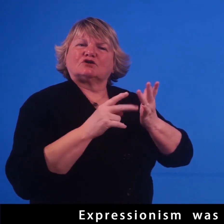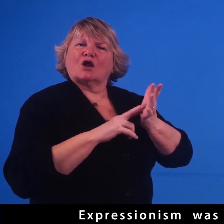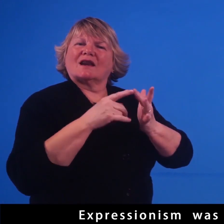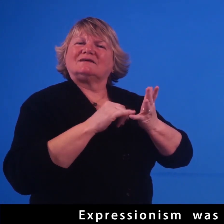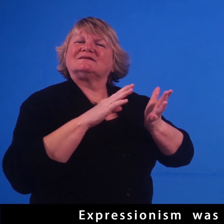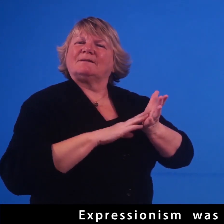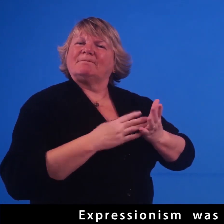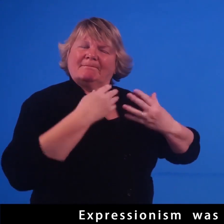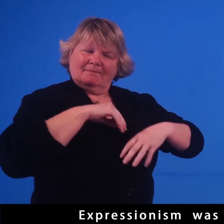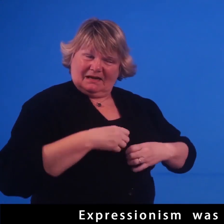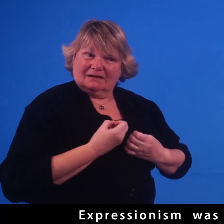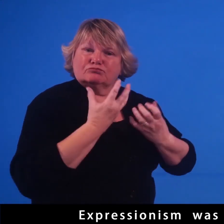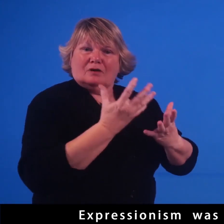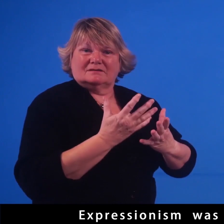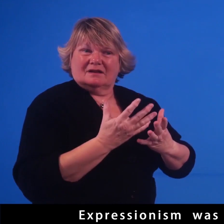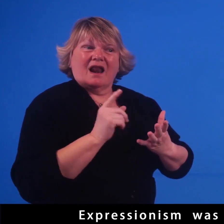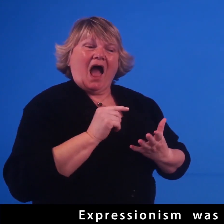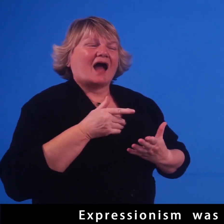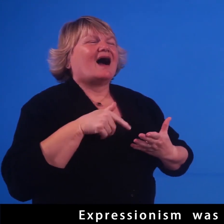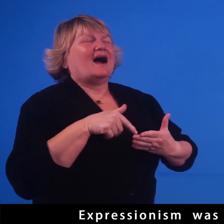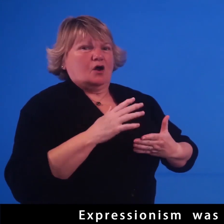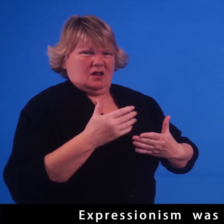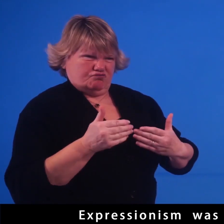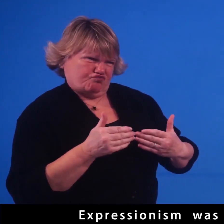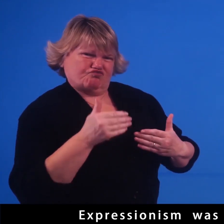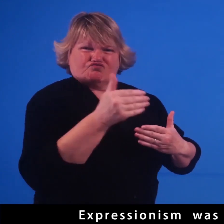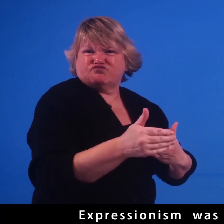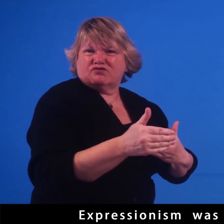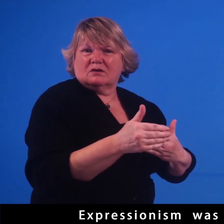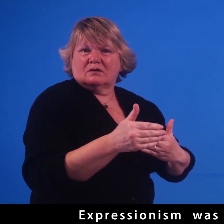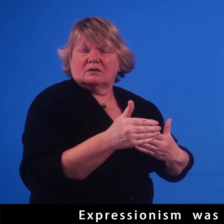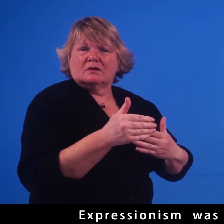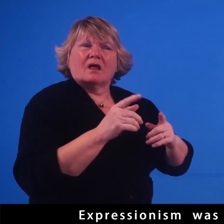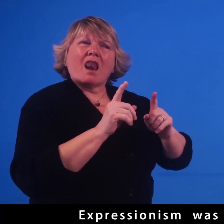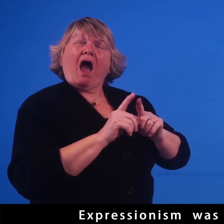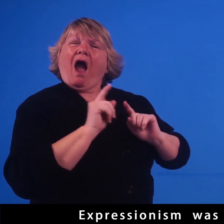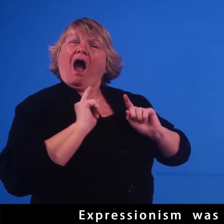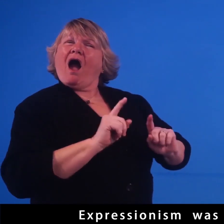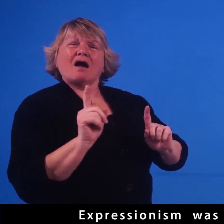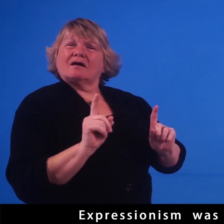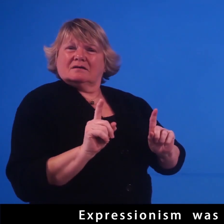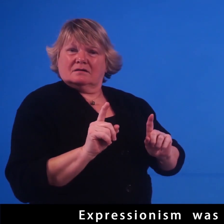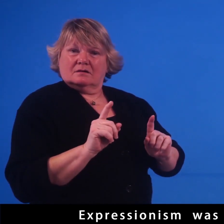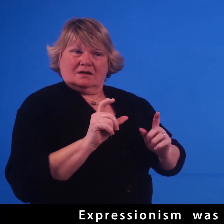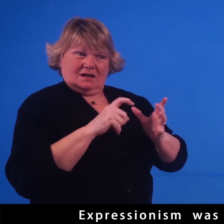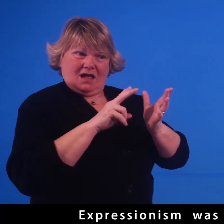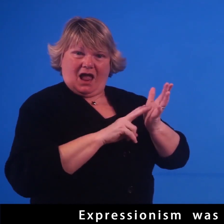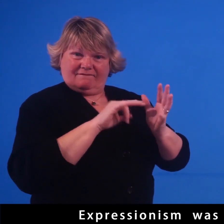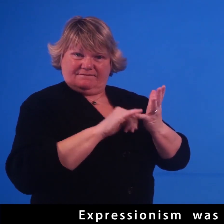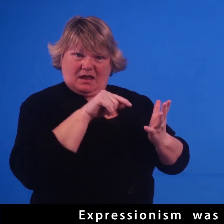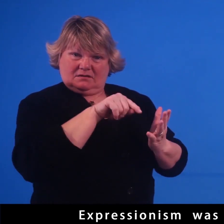Expressionism was taken to extremes. Paint was spilled onto the canvas like